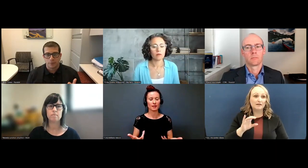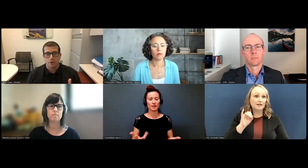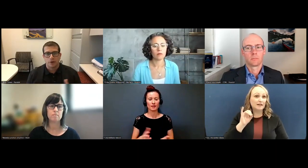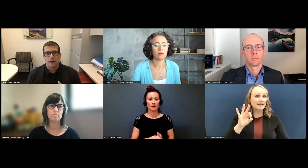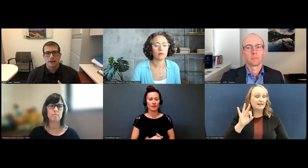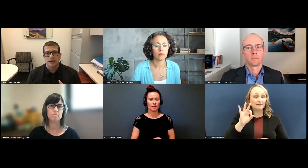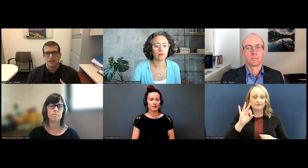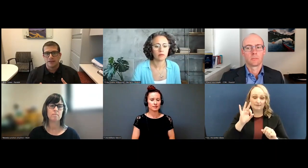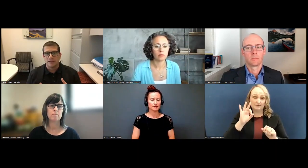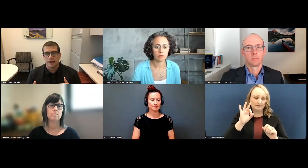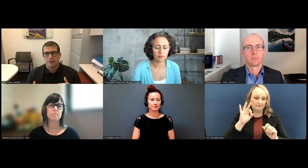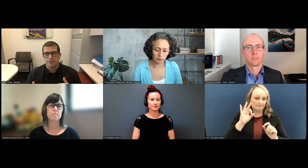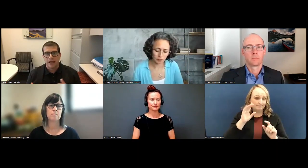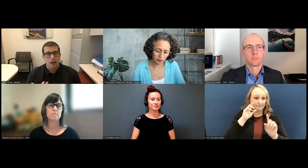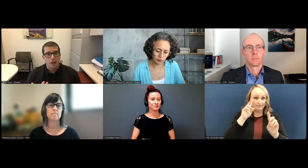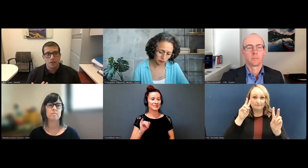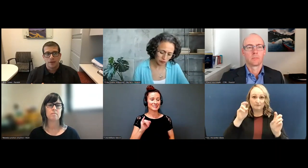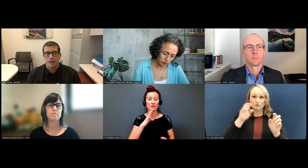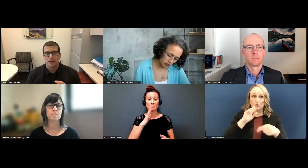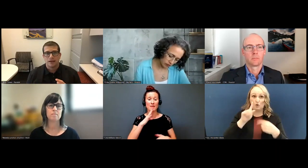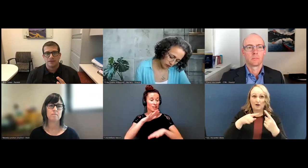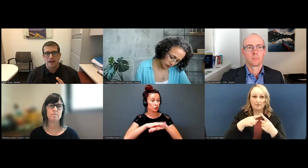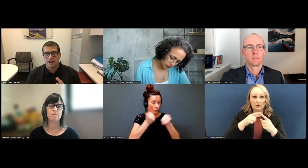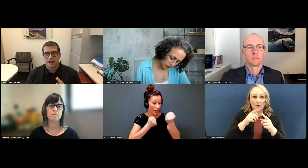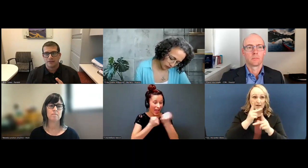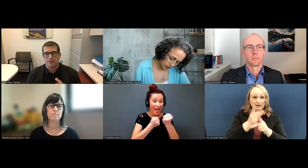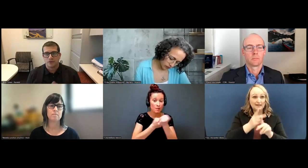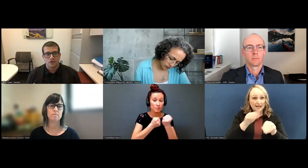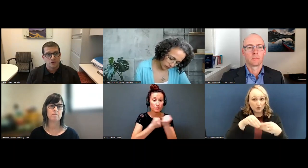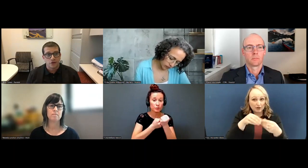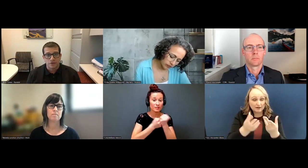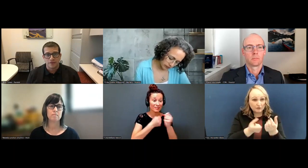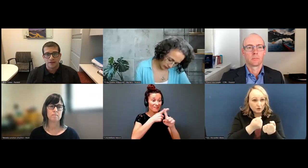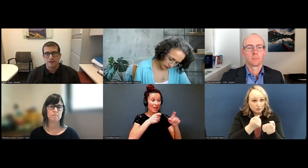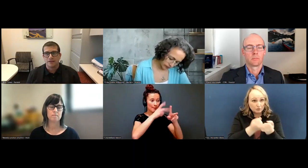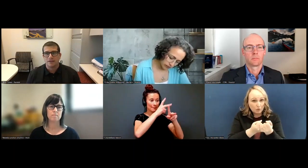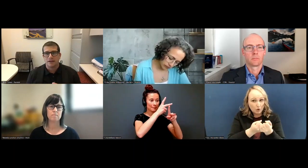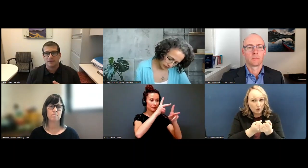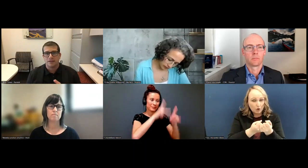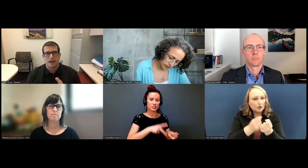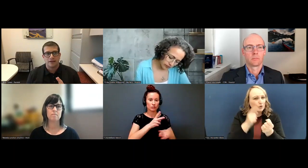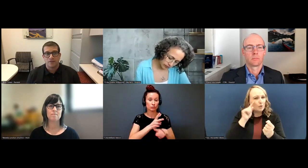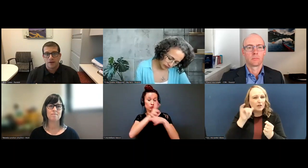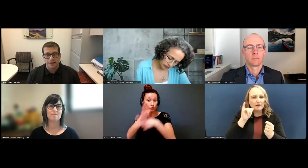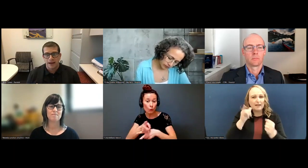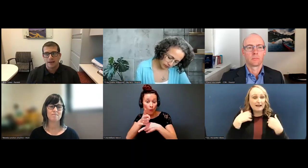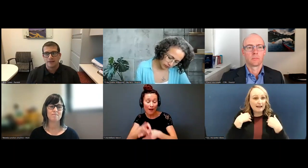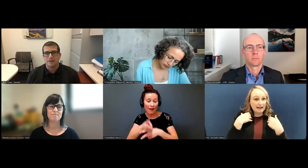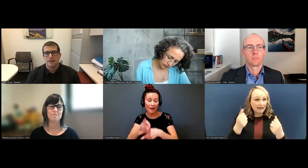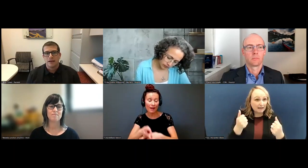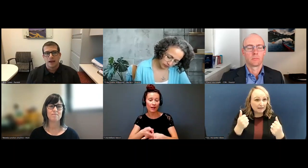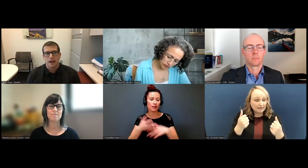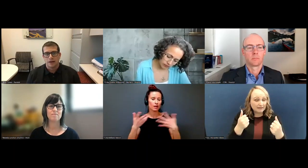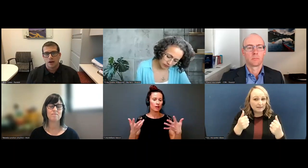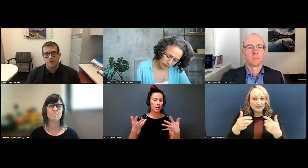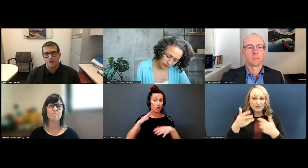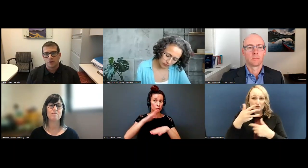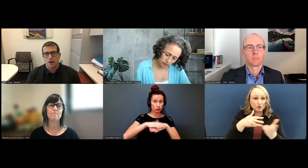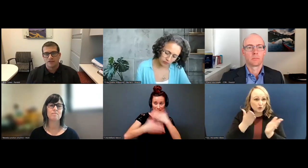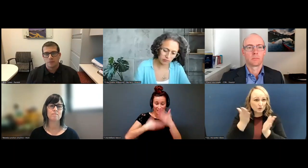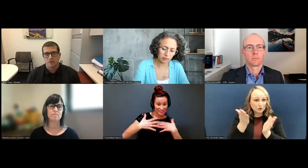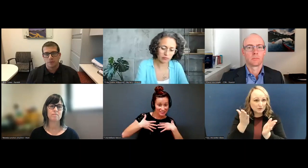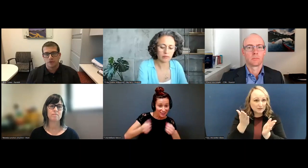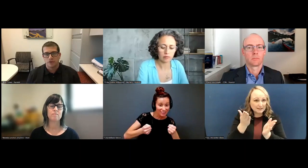caregiver support, is that health? Is that social services? Is that finance? And it